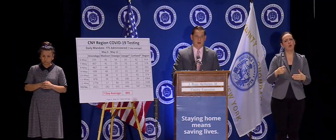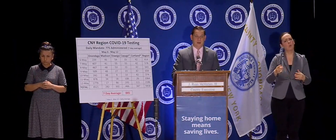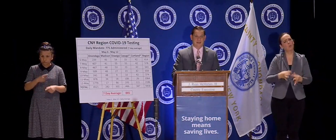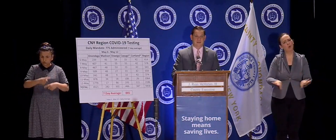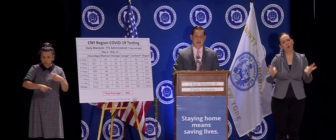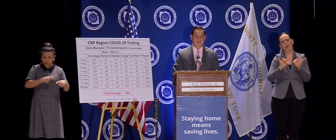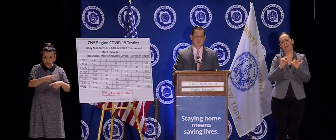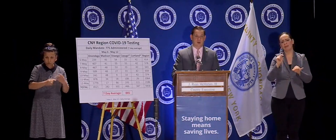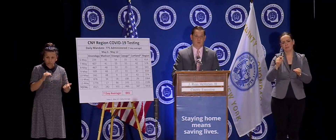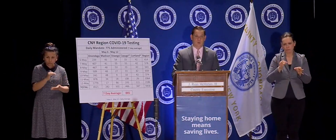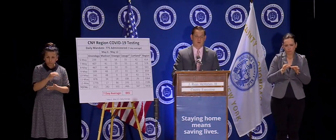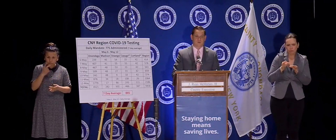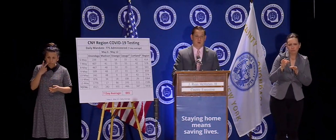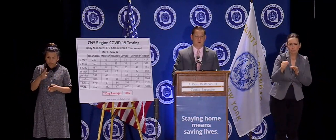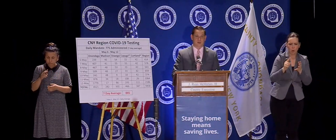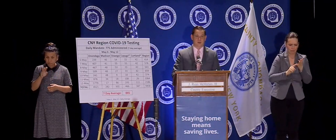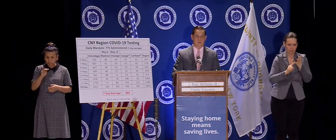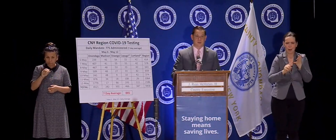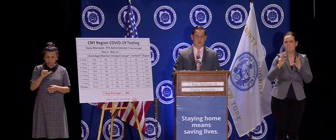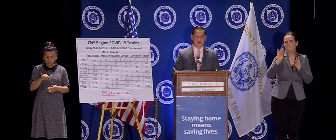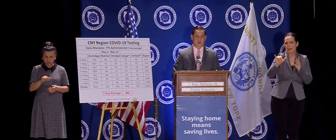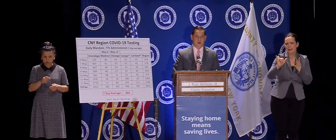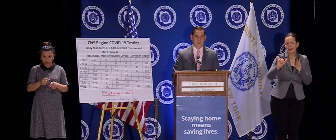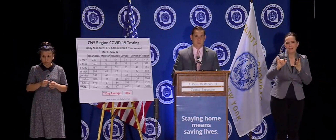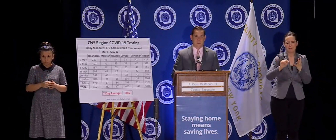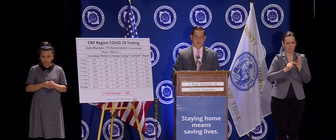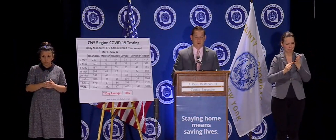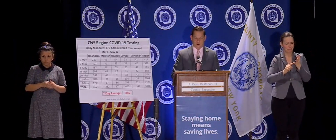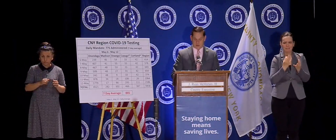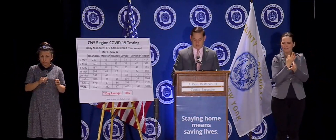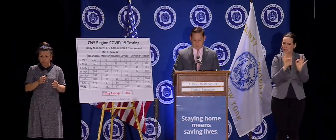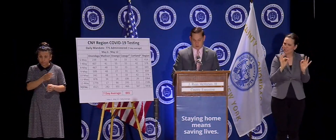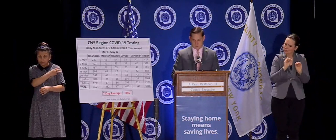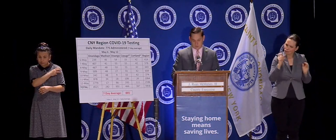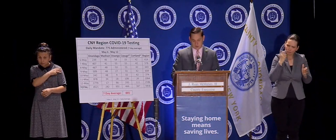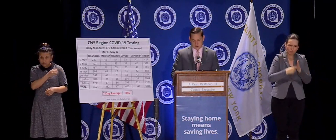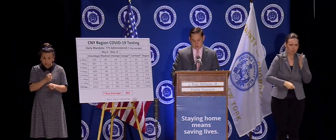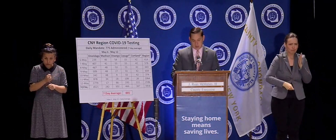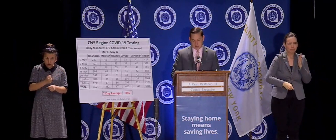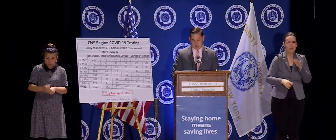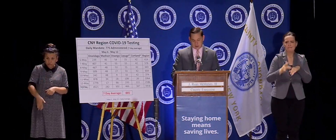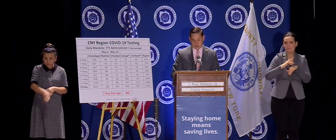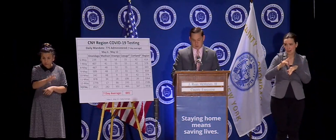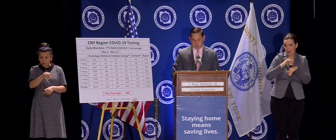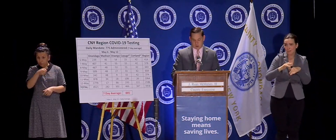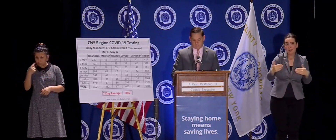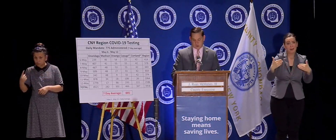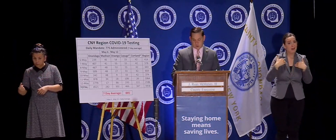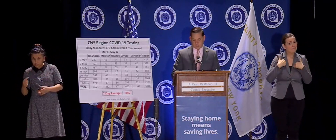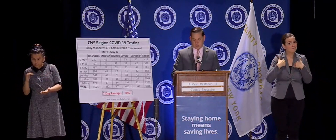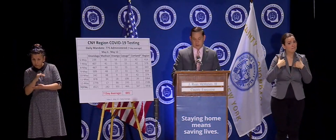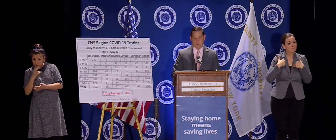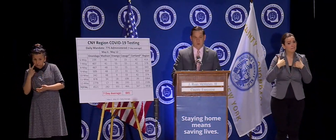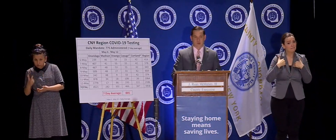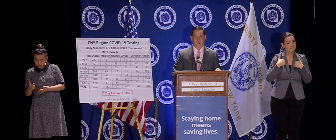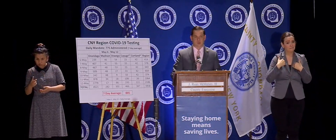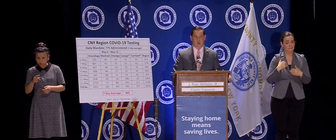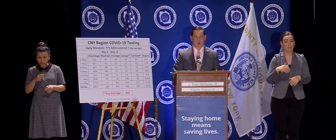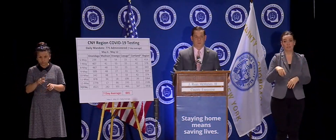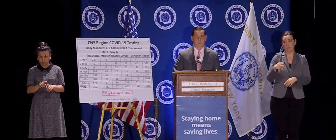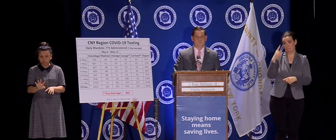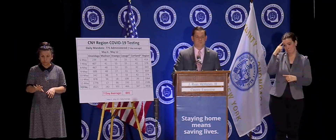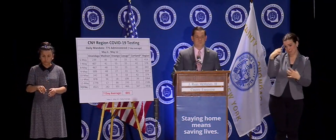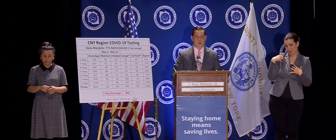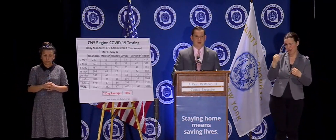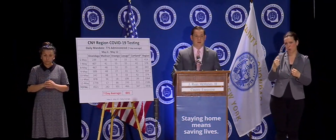and has slots available to folks that may be getting back to work next week. And 211 for social and emotional